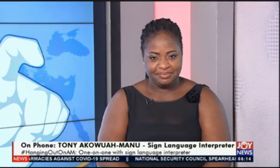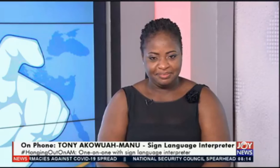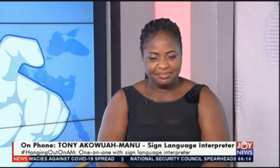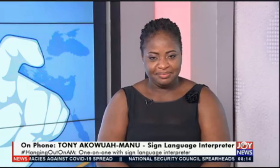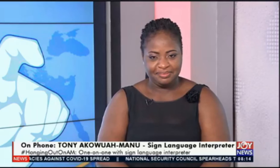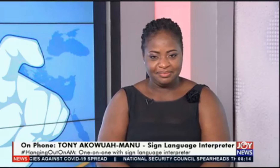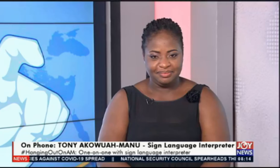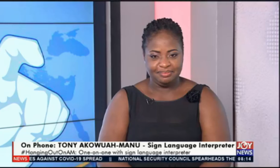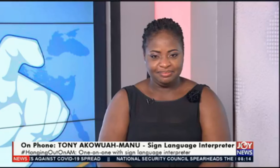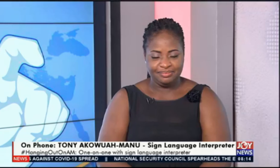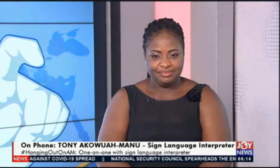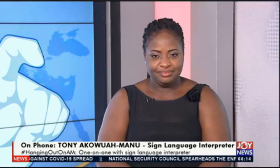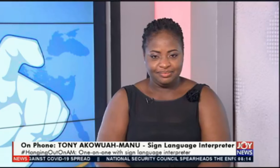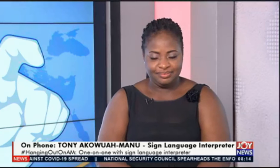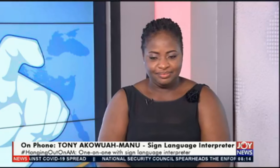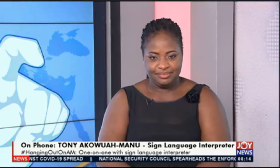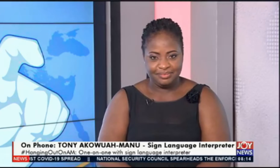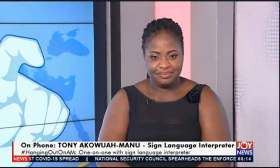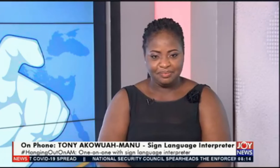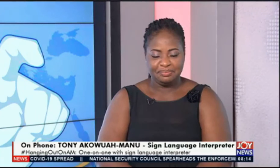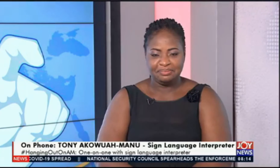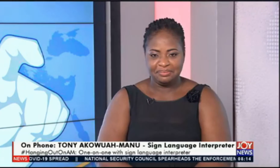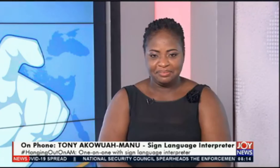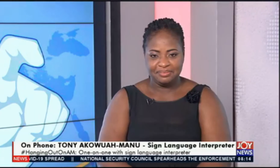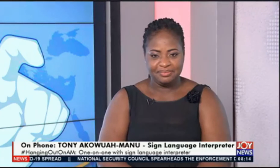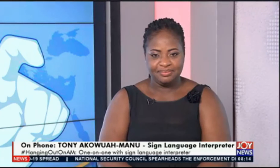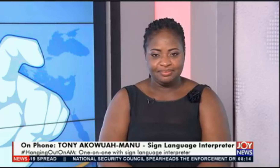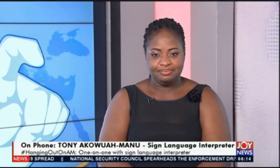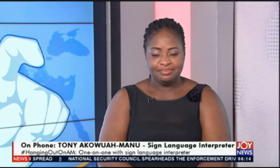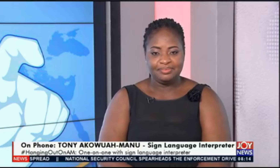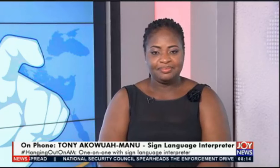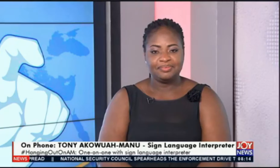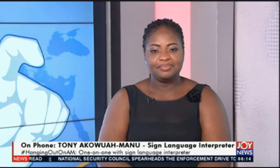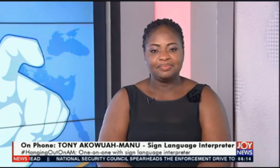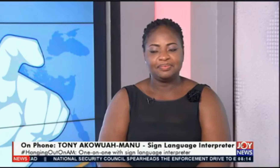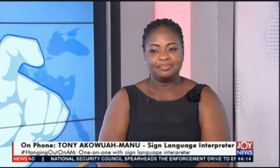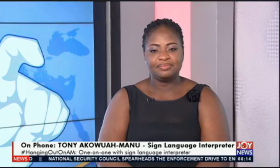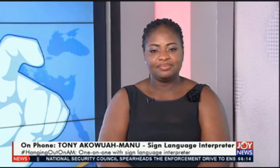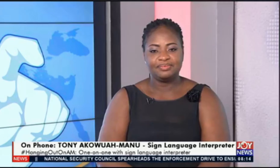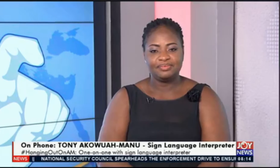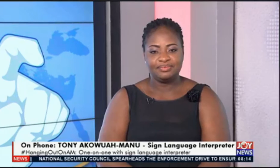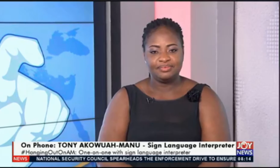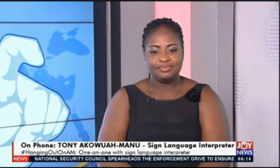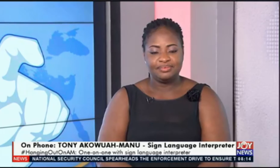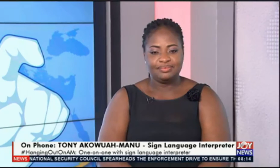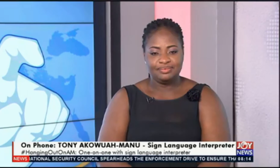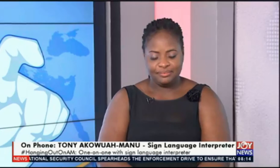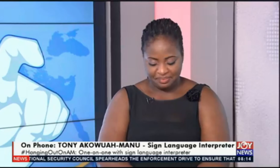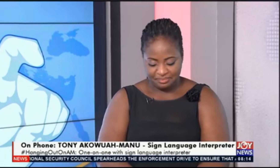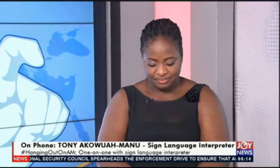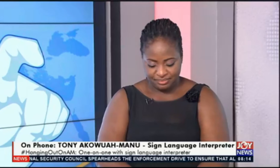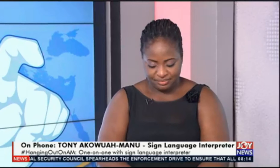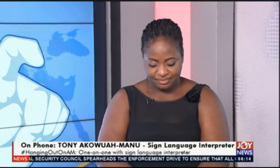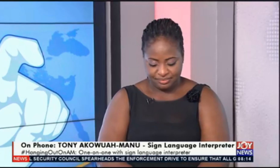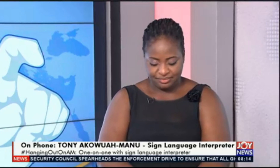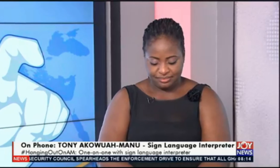had learned it quite earlier before I came in. But looking at her, being a source of inspiration to the